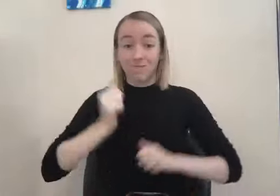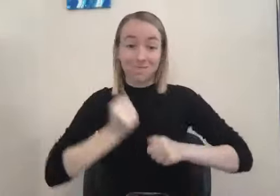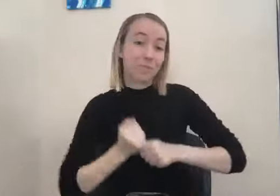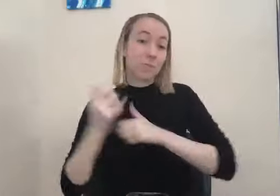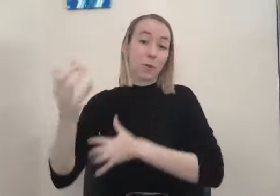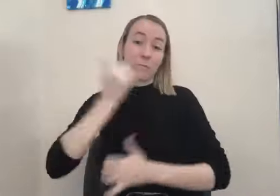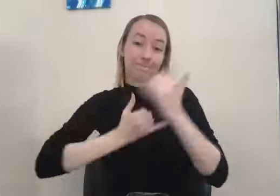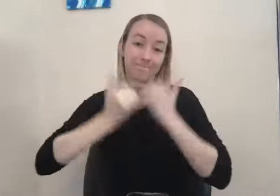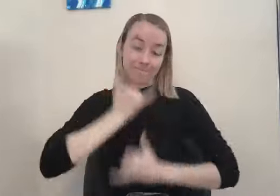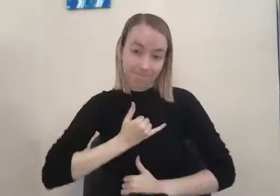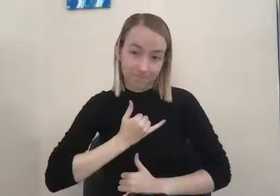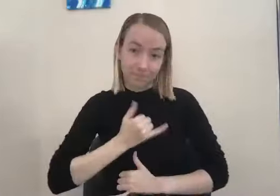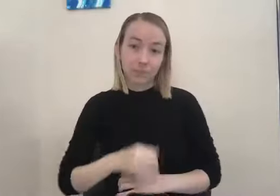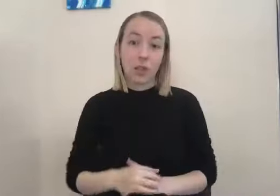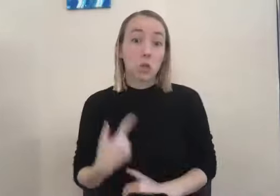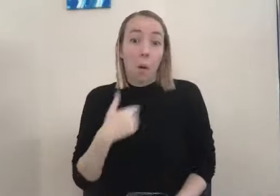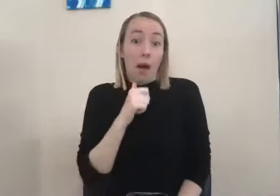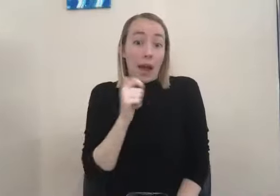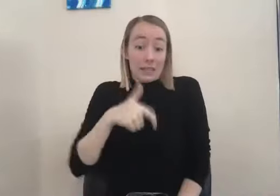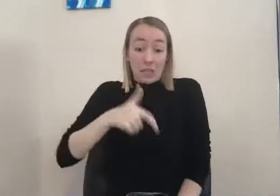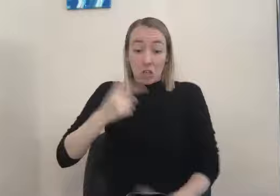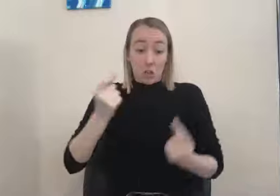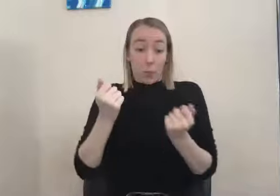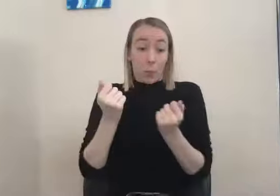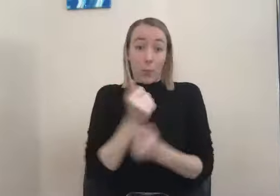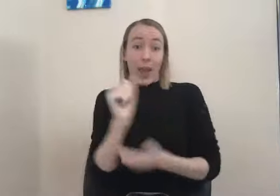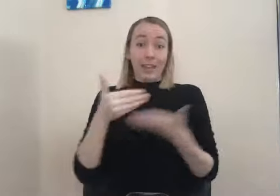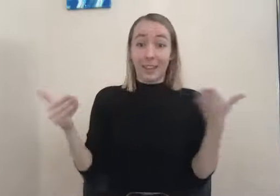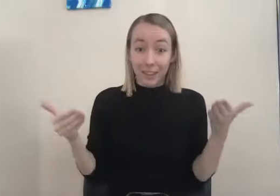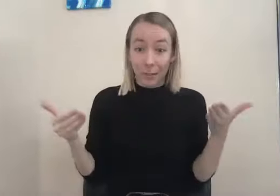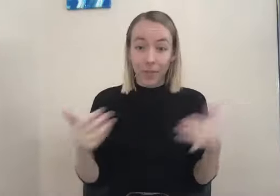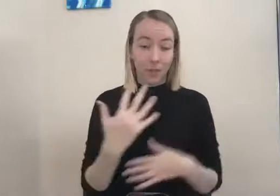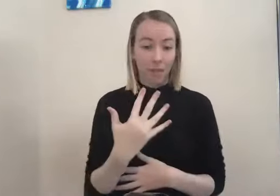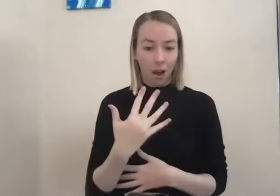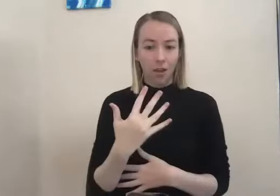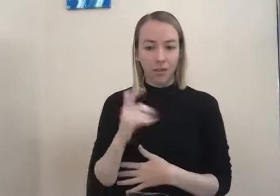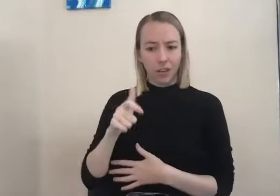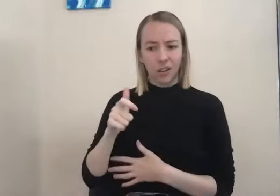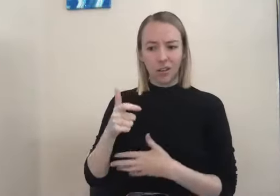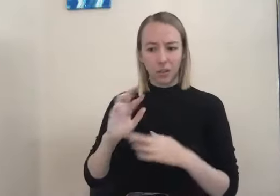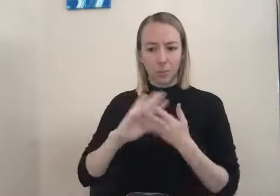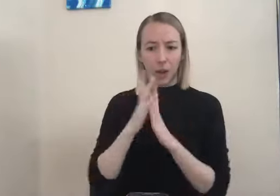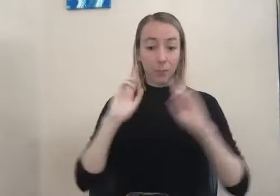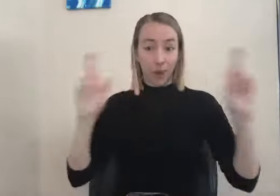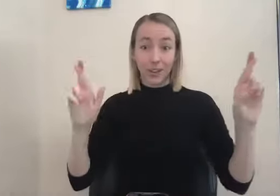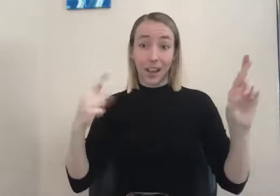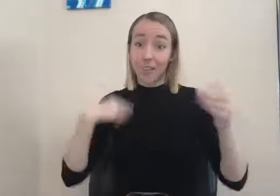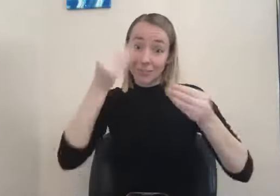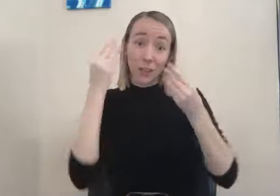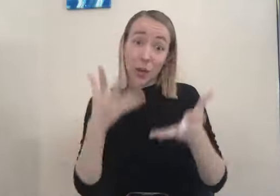through these 4 to 6, I was uncovering, discovering, and knew I was at the point of discarding, you know. And